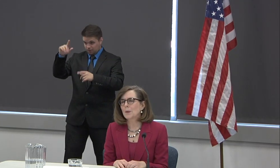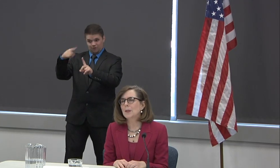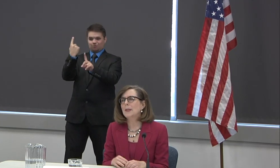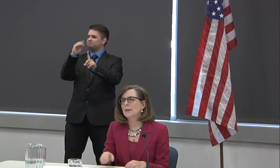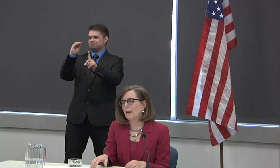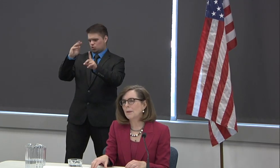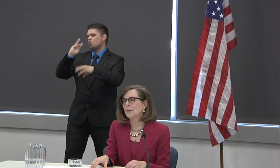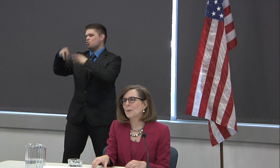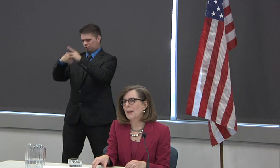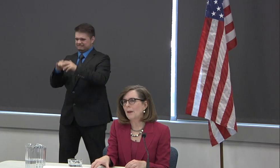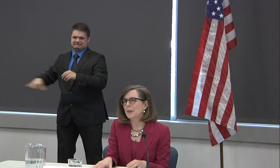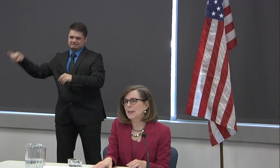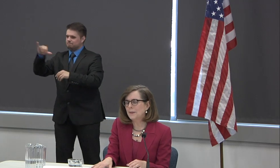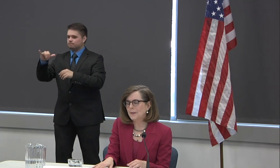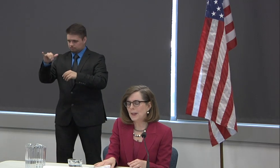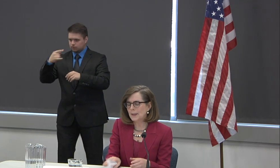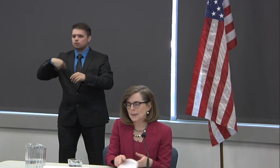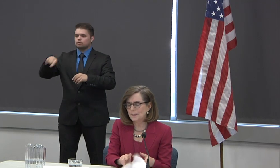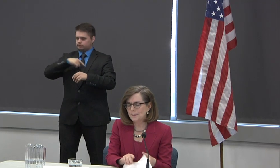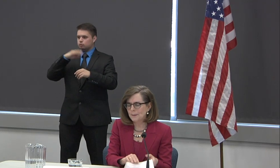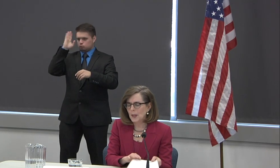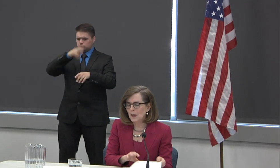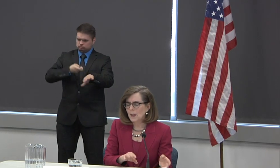really tough reality to face.